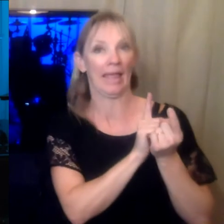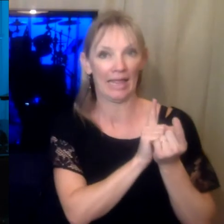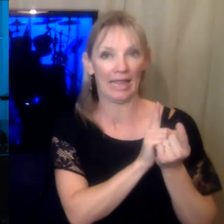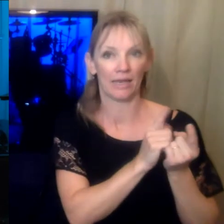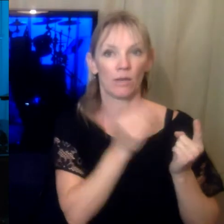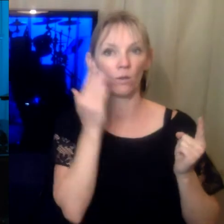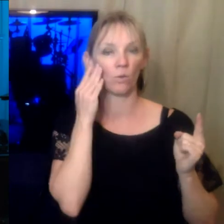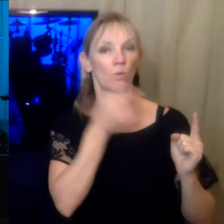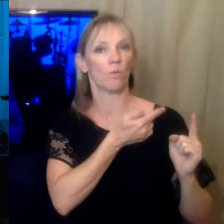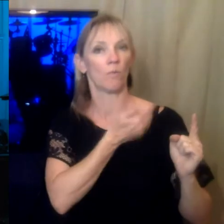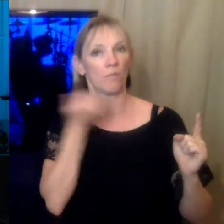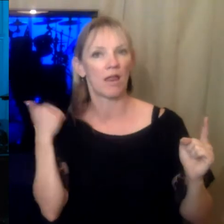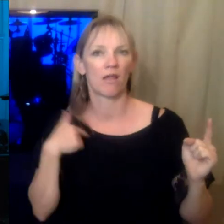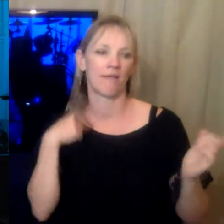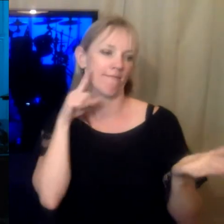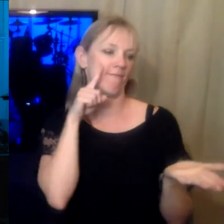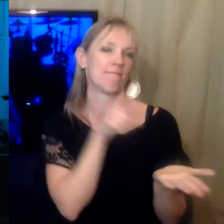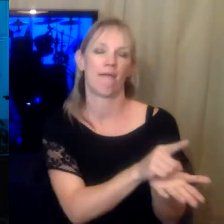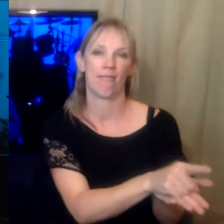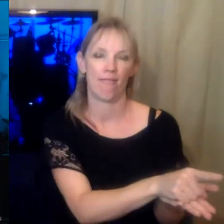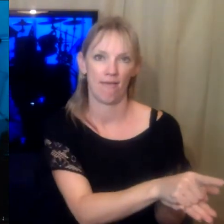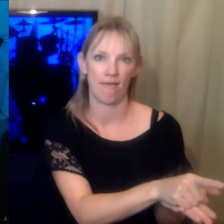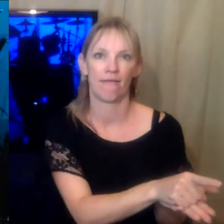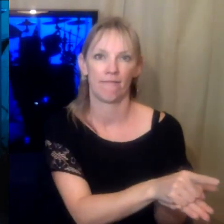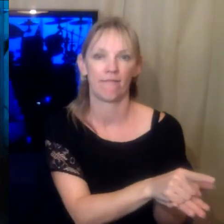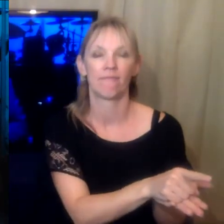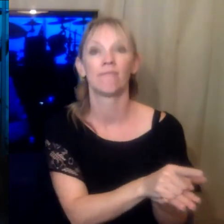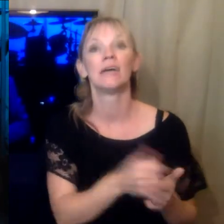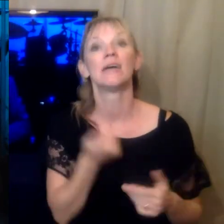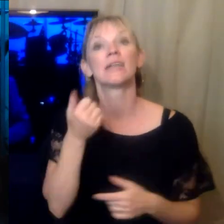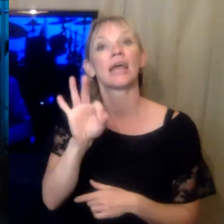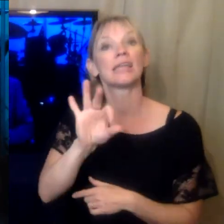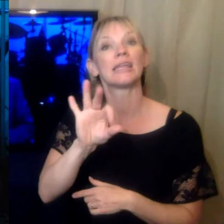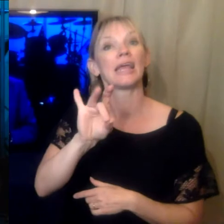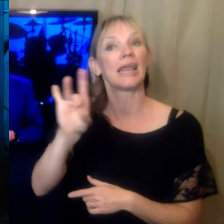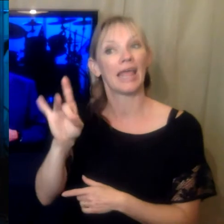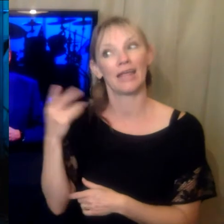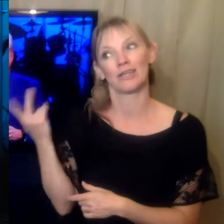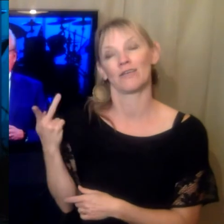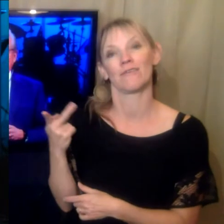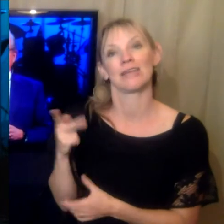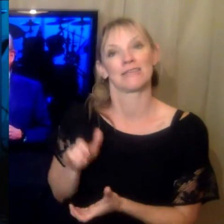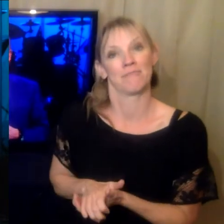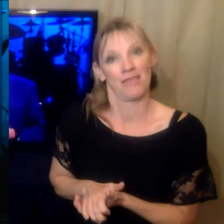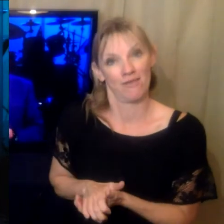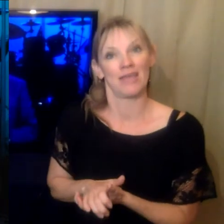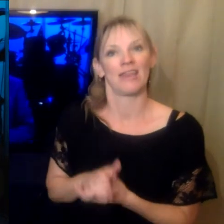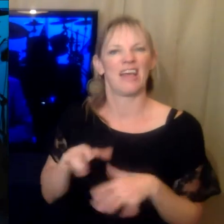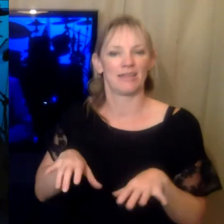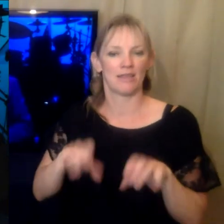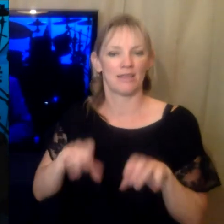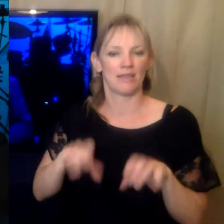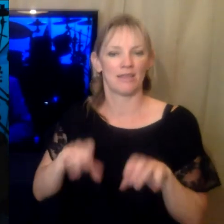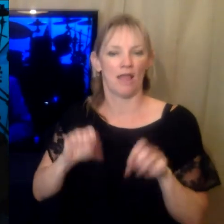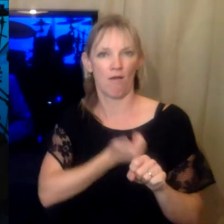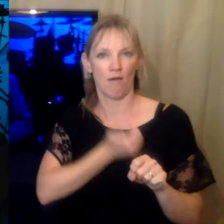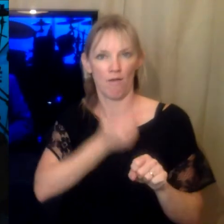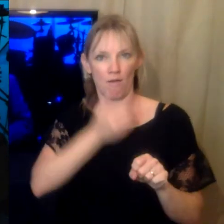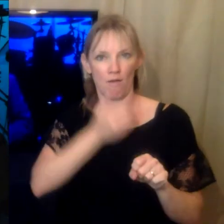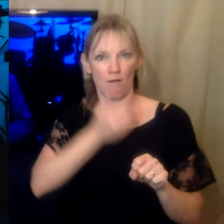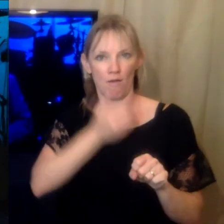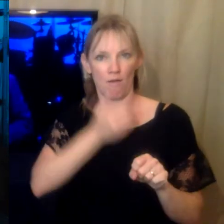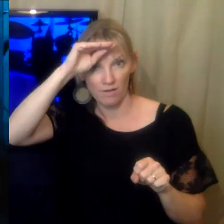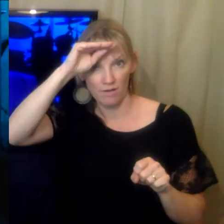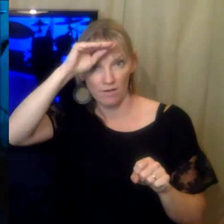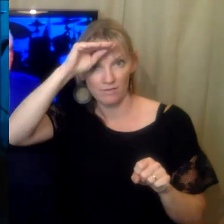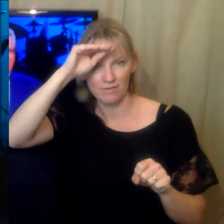know her better, and I fell in love. And in 1988, we were married, and I adopted our boys. And I love